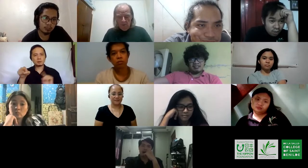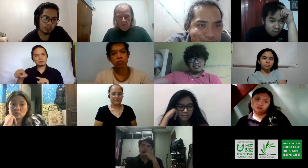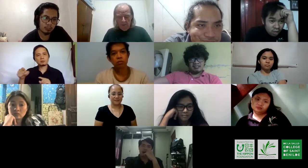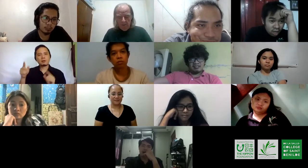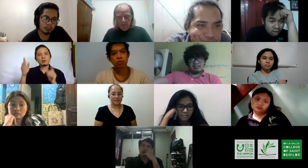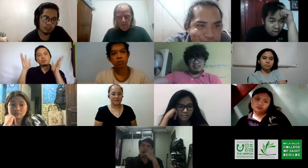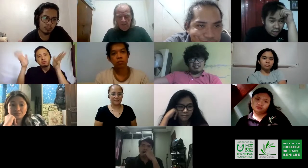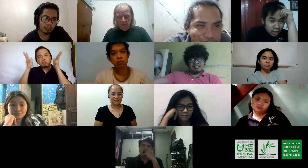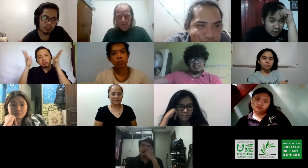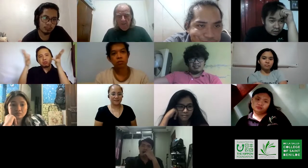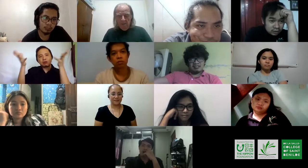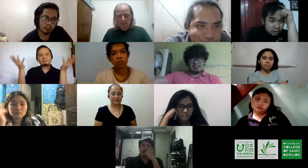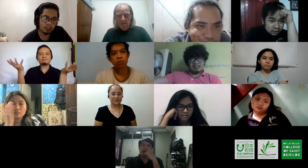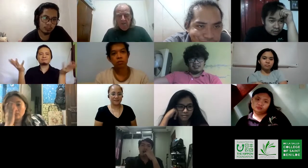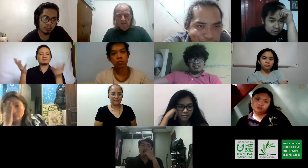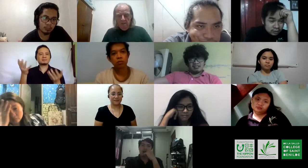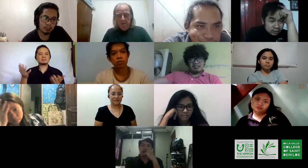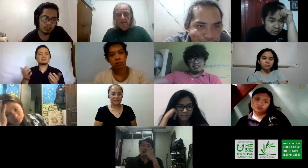Okay.